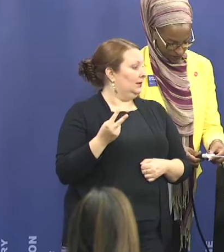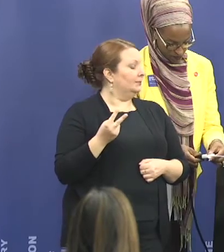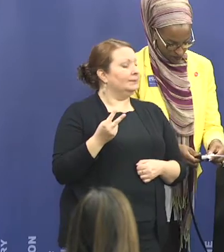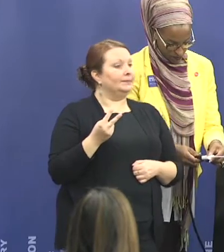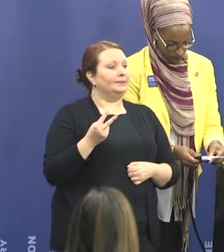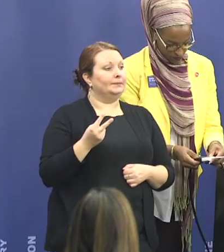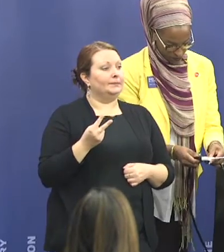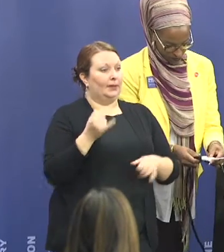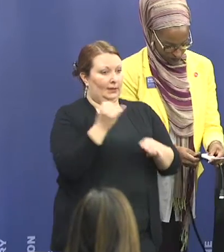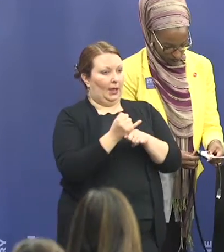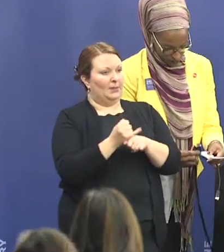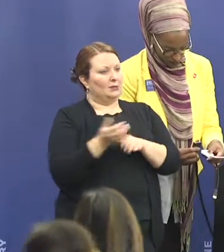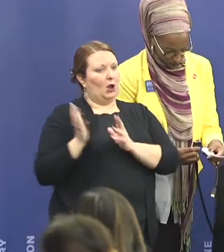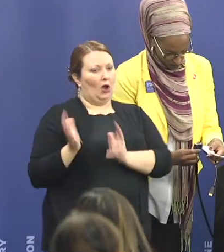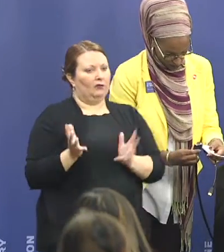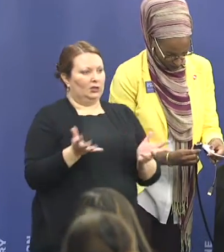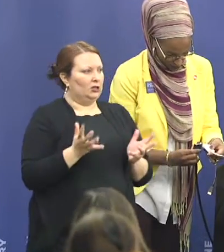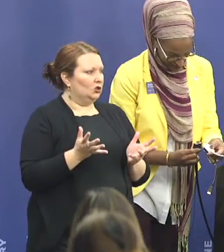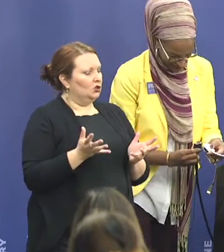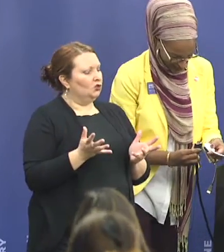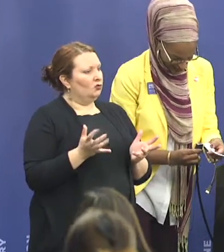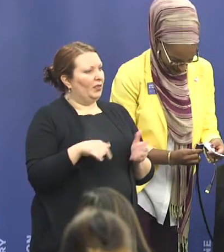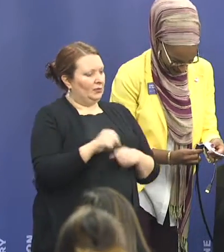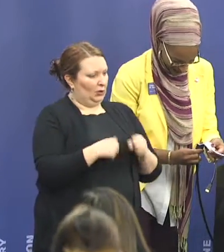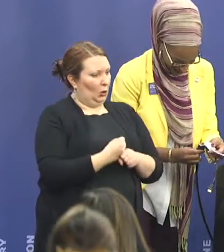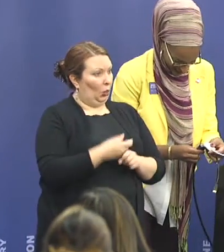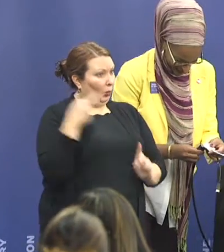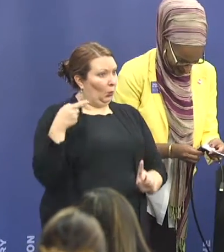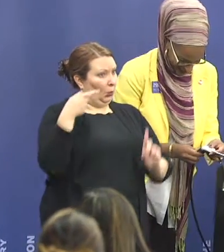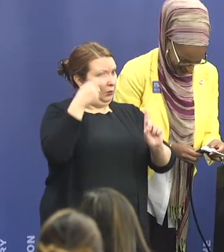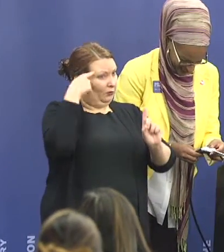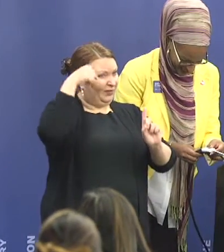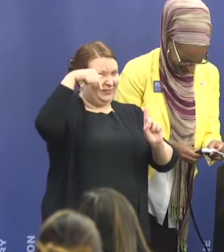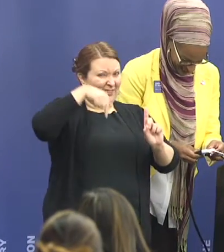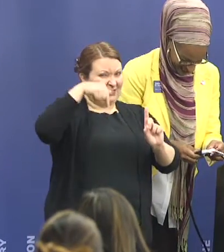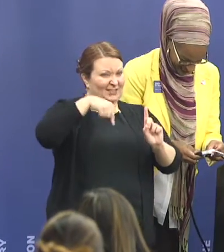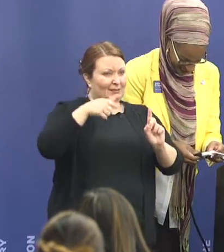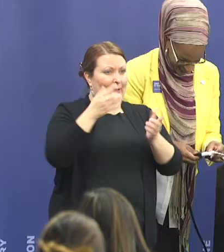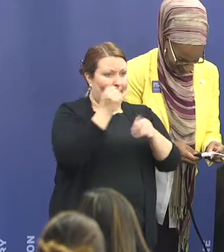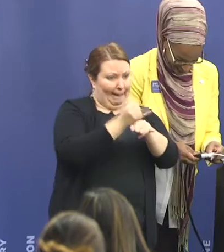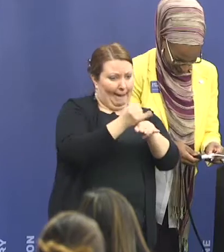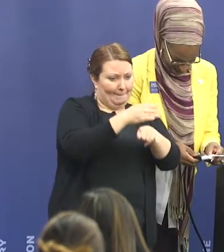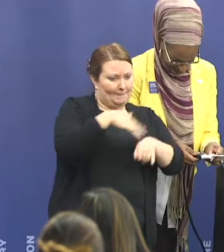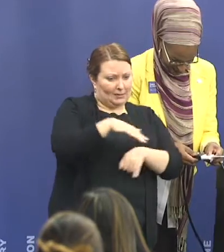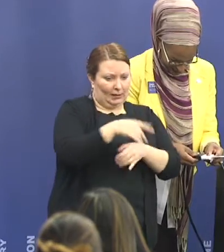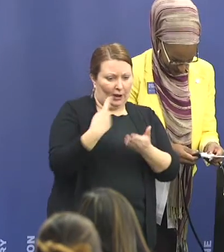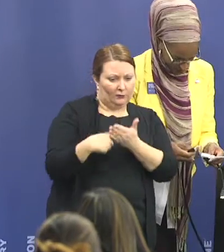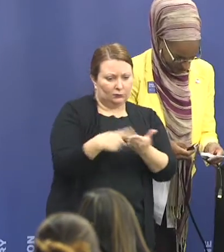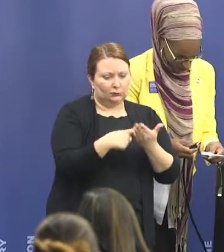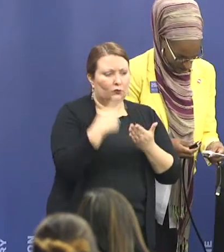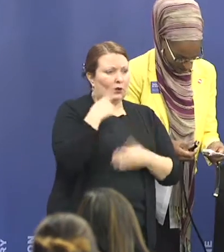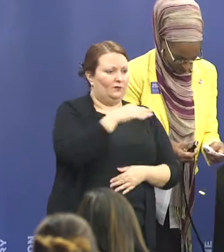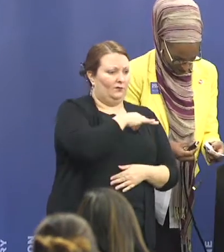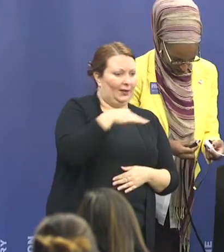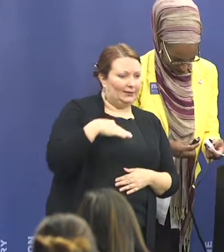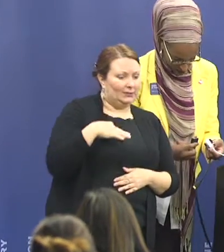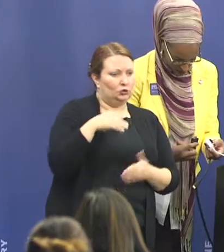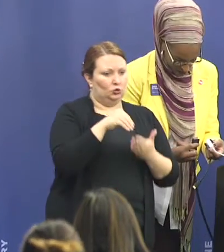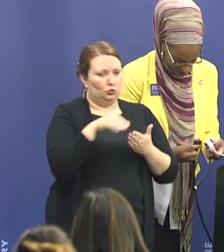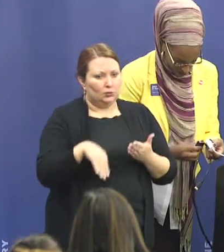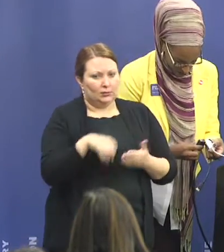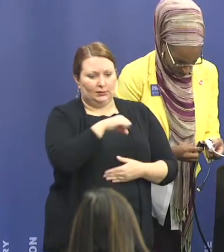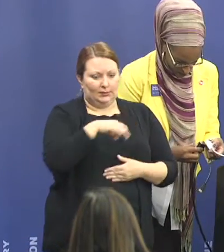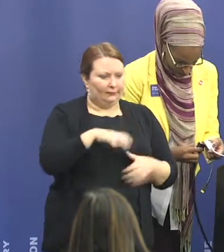of the year. I'll just yell. The goal of the campus conversation series is to have faculty, students, and